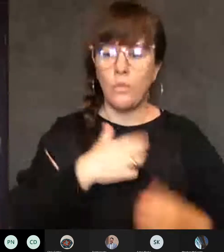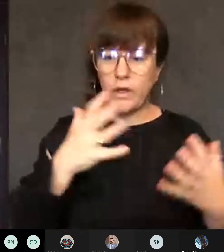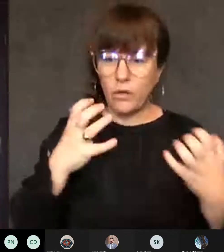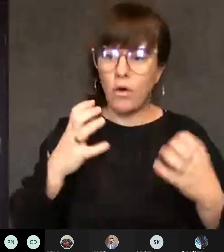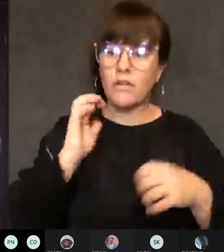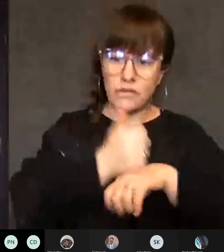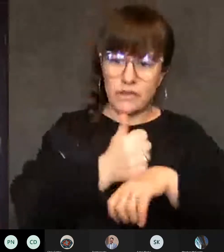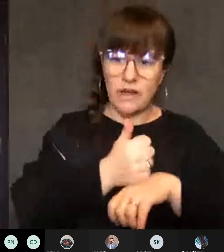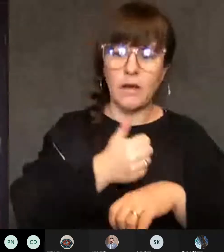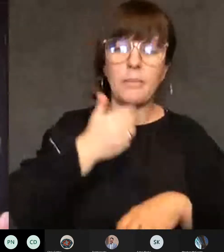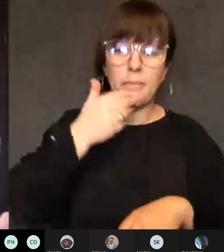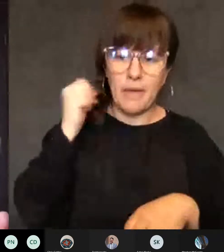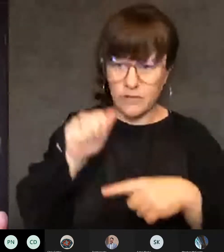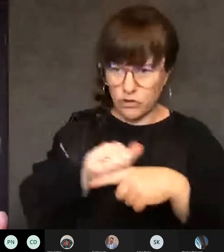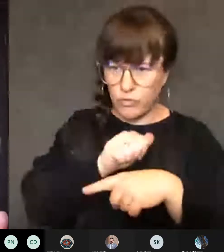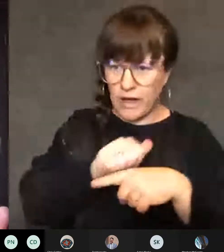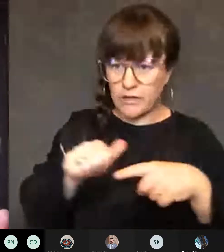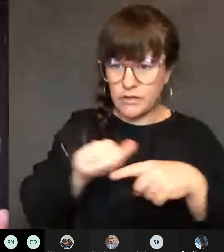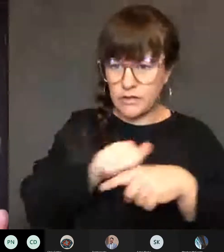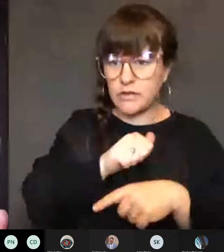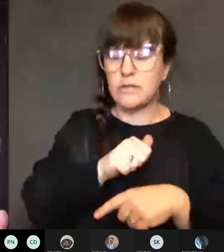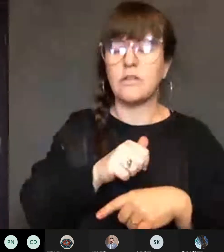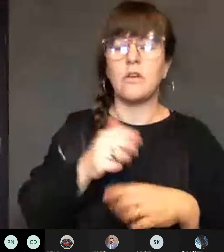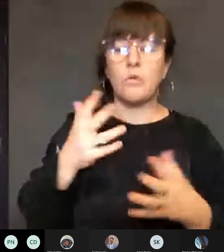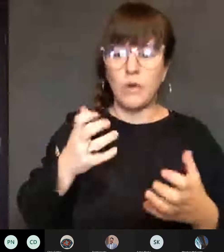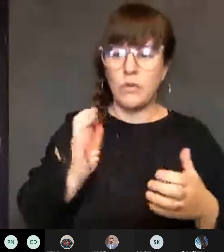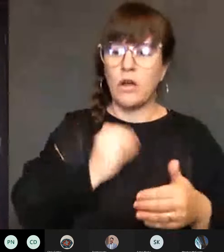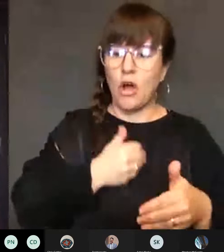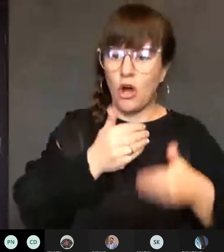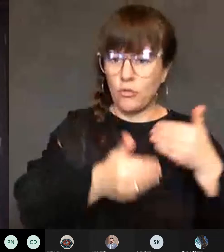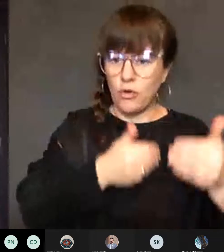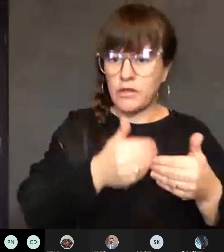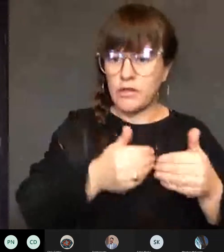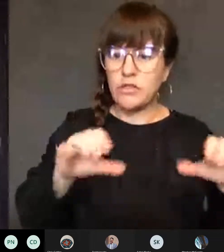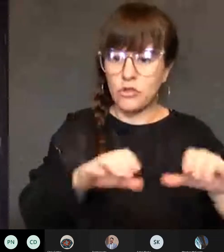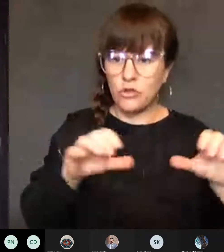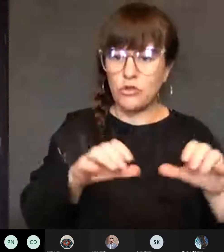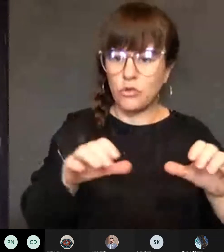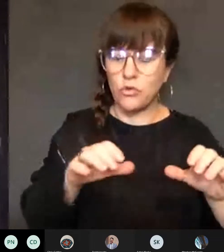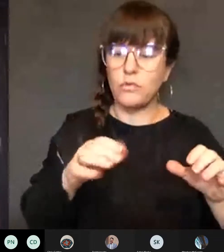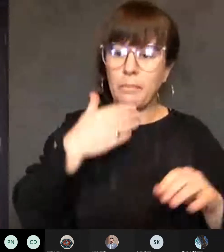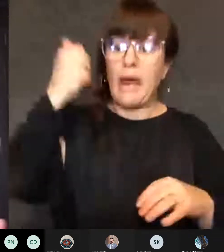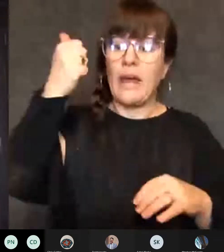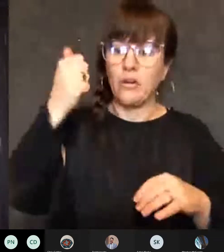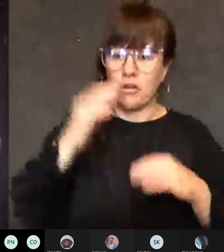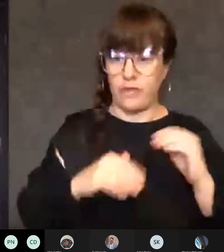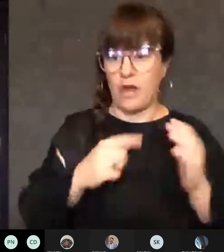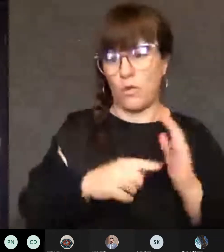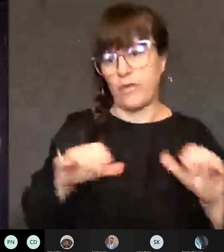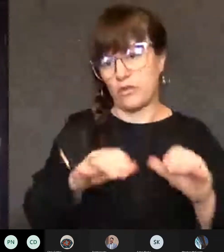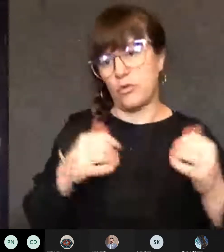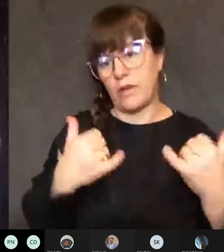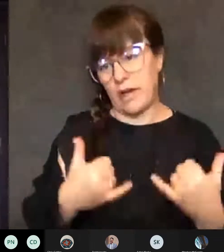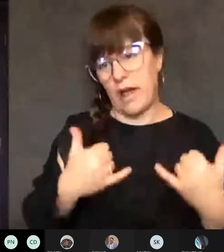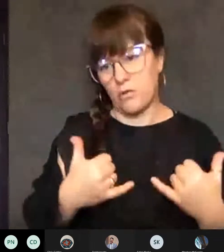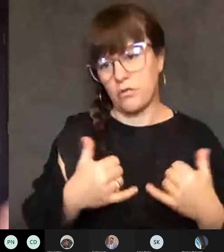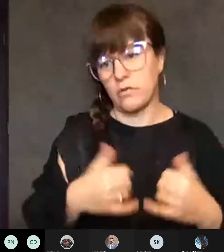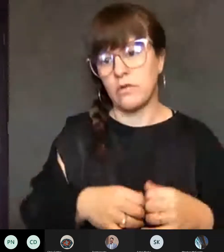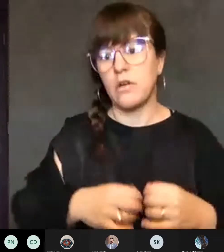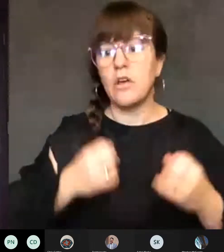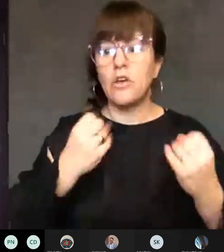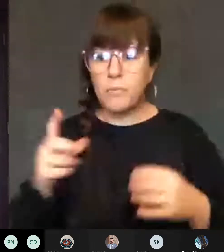best practices and things that we want our processes to do that they don't do now. So like I said, a lot of you have told me,